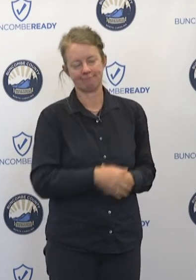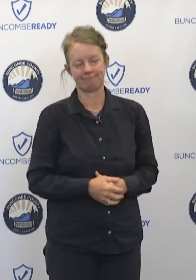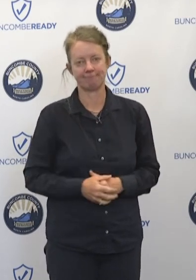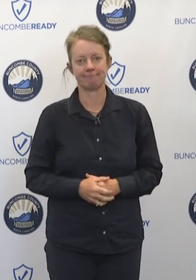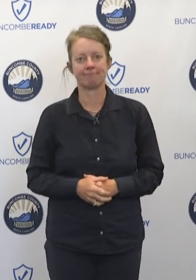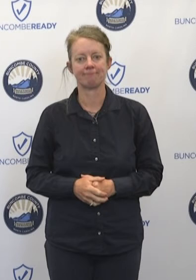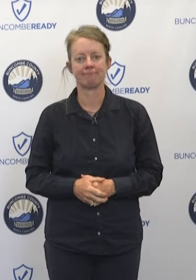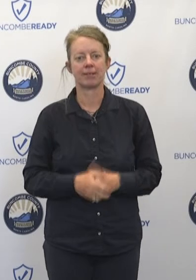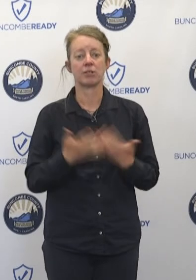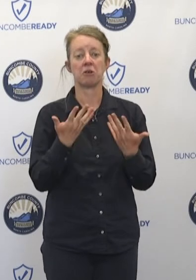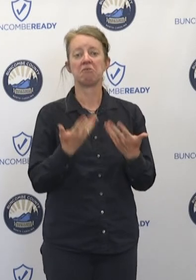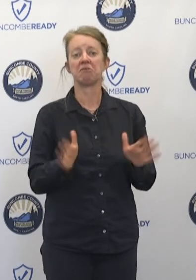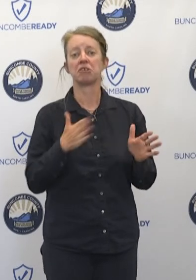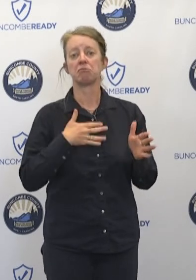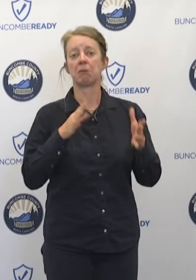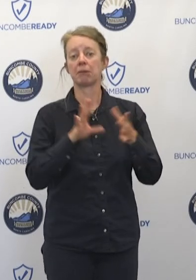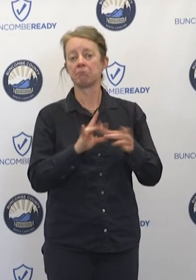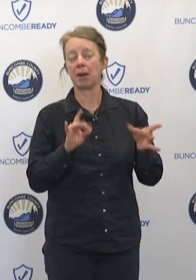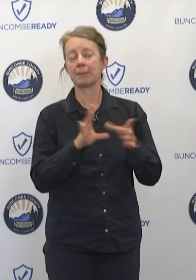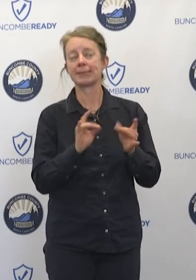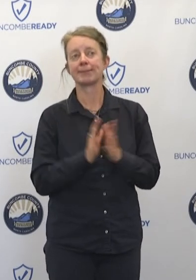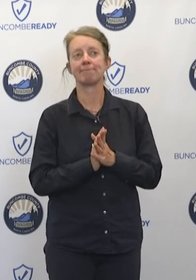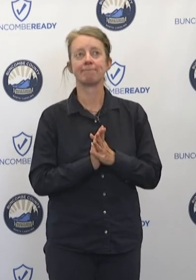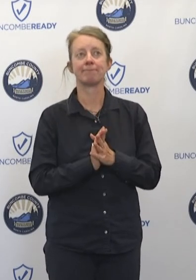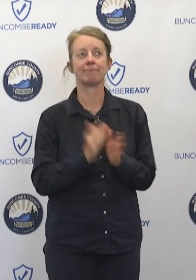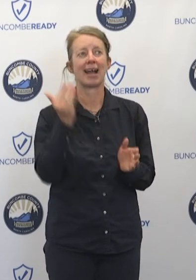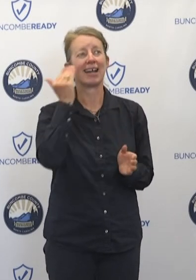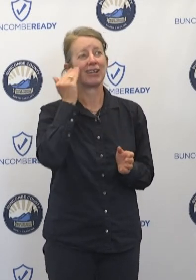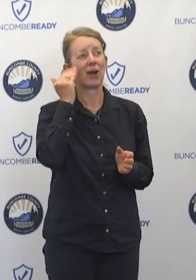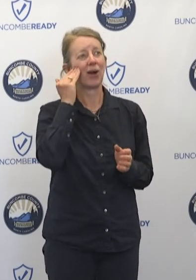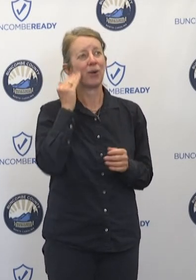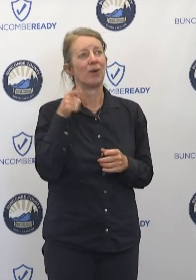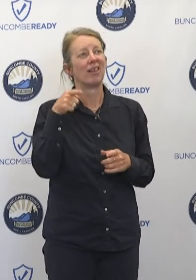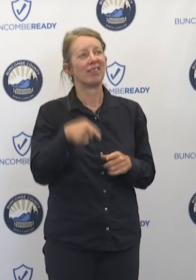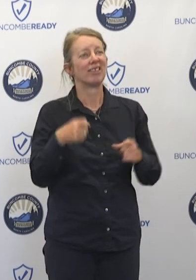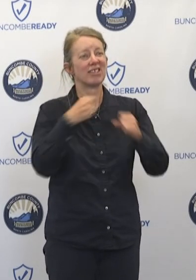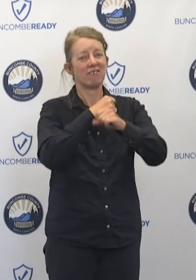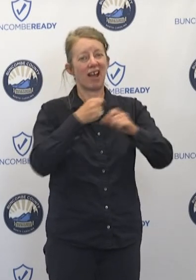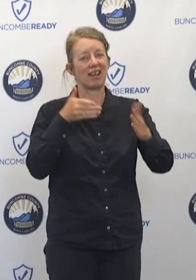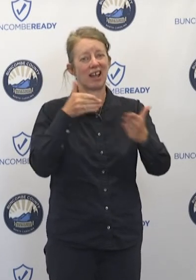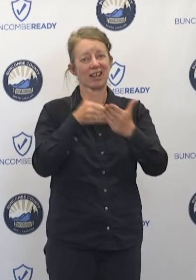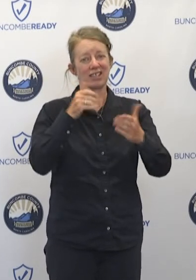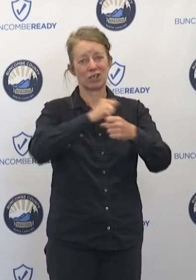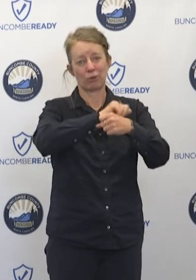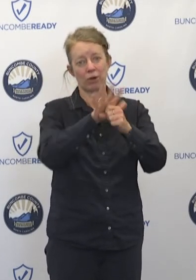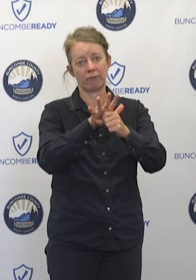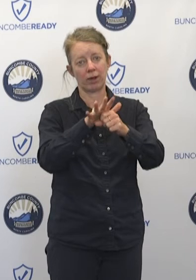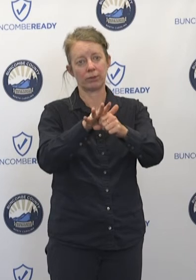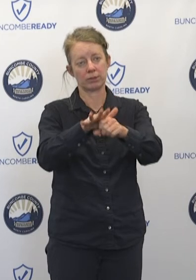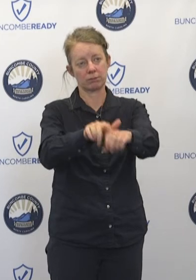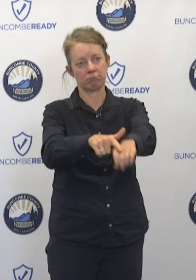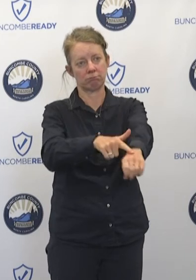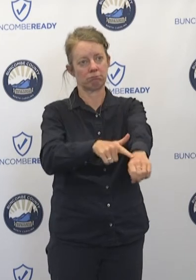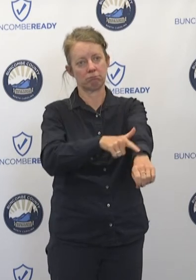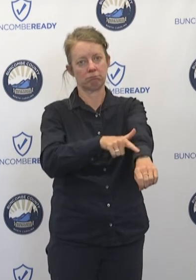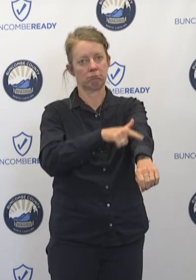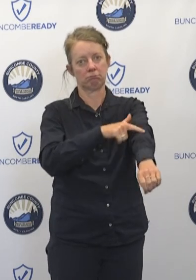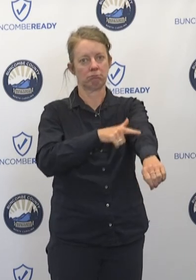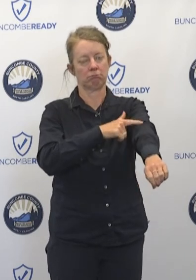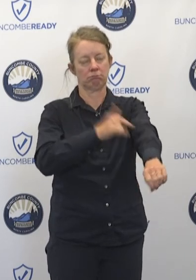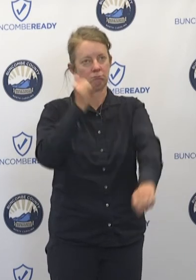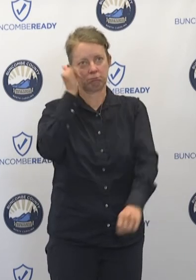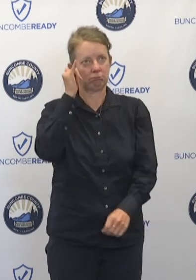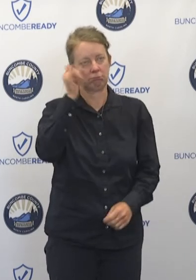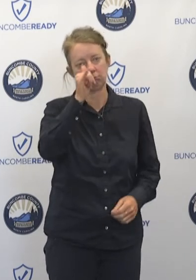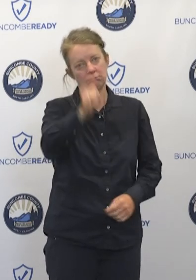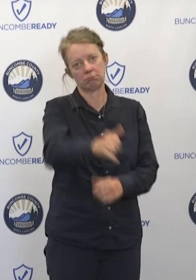And in closing, I know this continues to be a long fight. It is not quite over yet, and